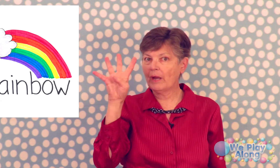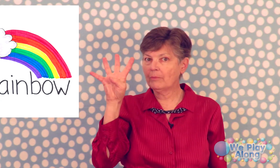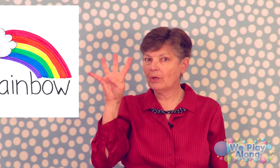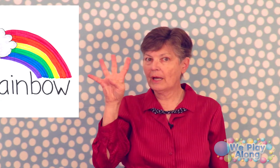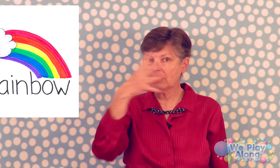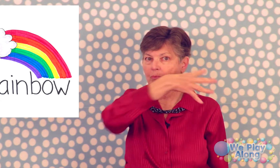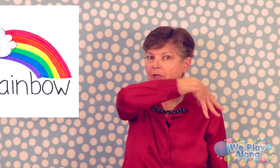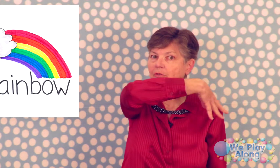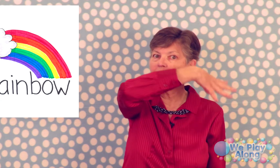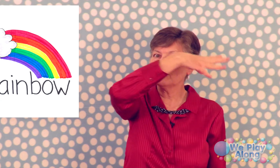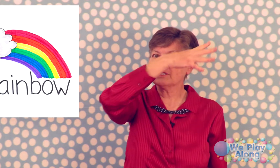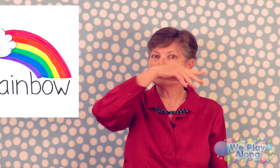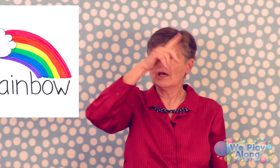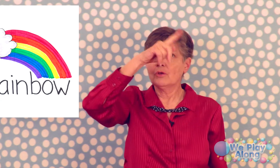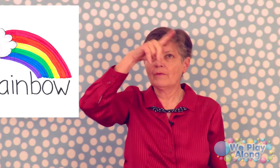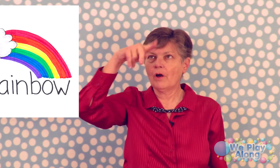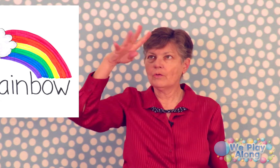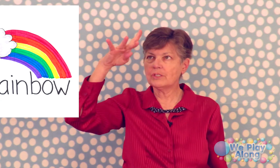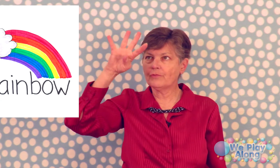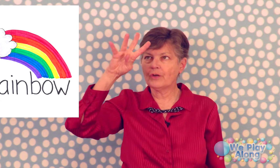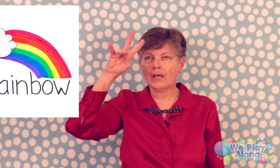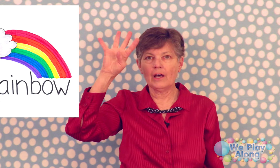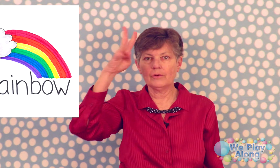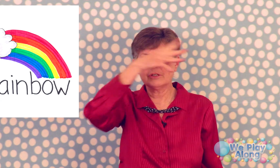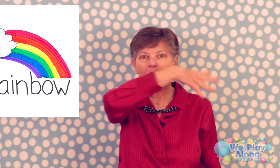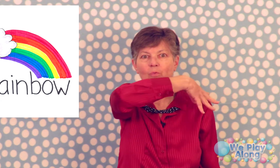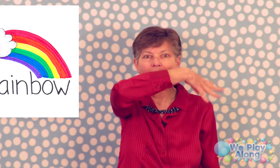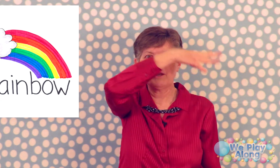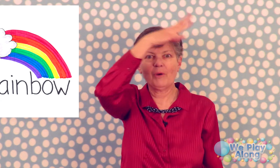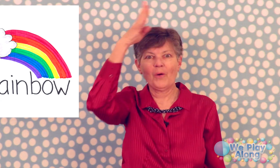rainbow, you got to spread your fingers because you have all those different colors of the rainbow.